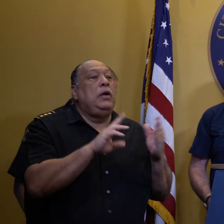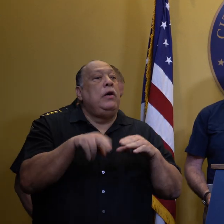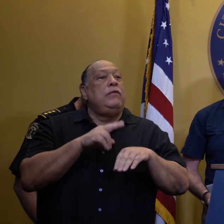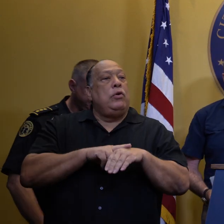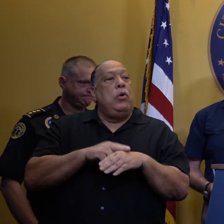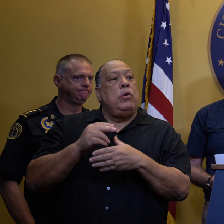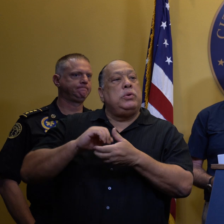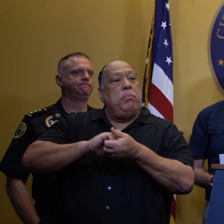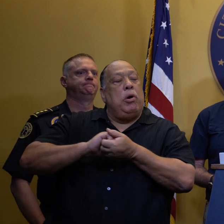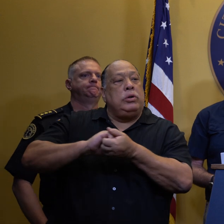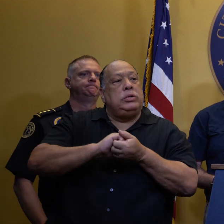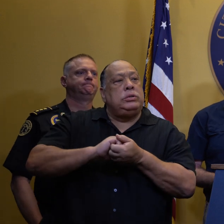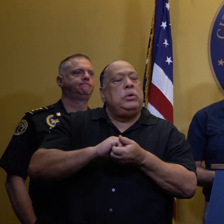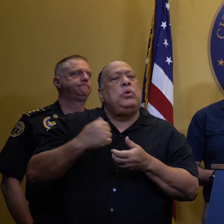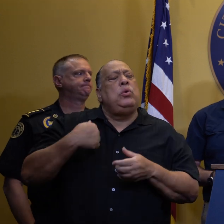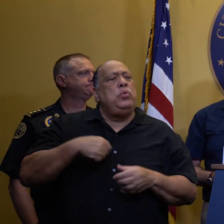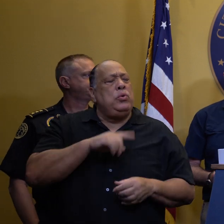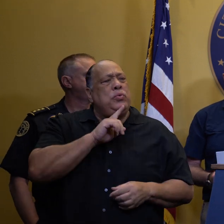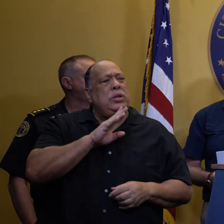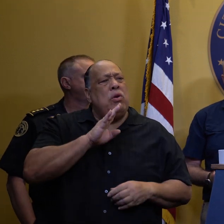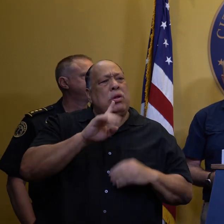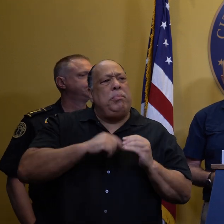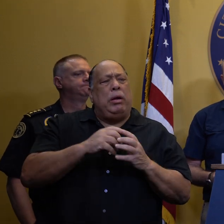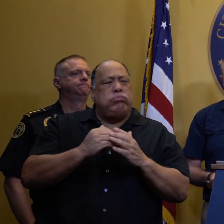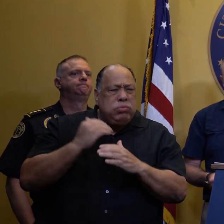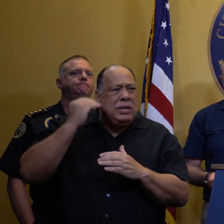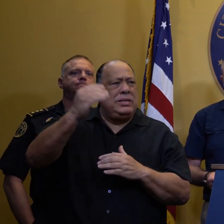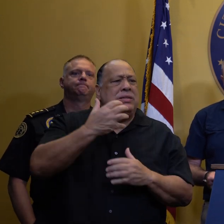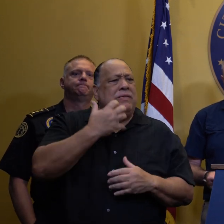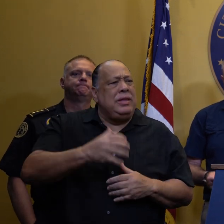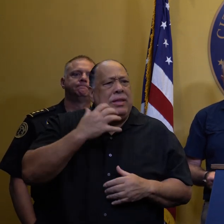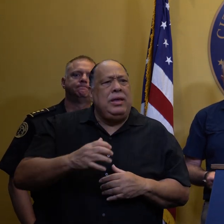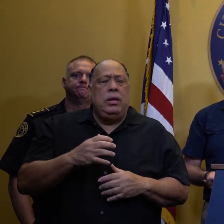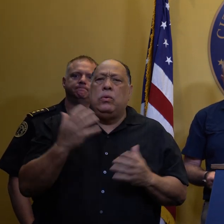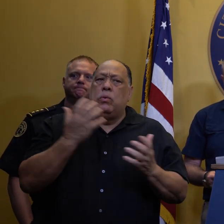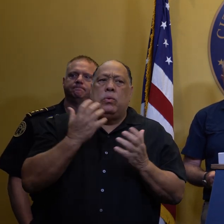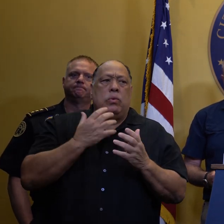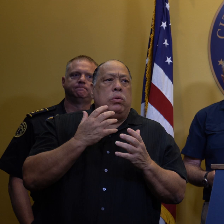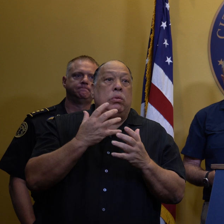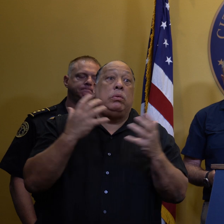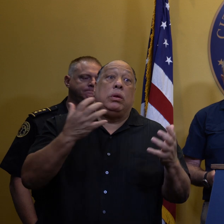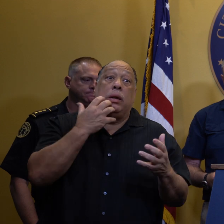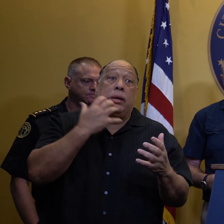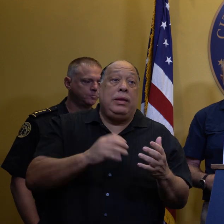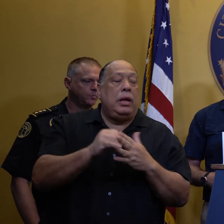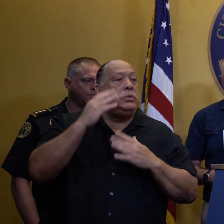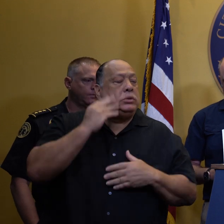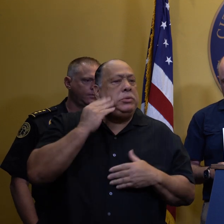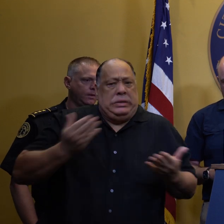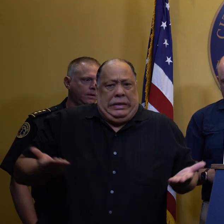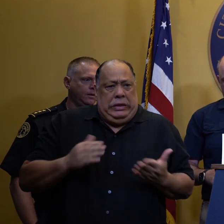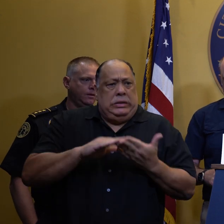course partners, where we're really speaking about the excessive heat, unprecedented heat that we are experiencing in the city